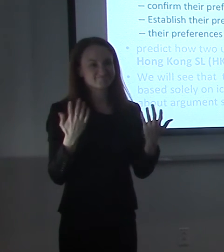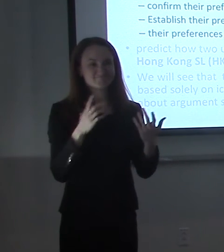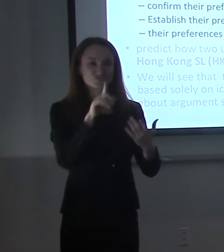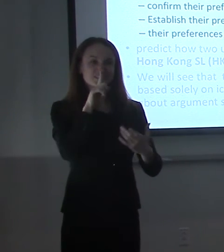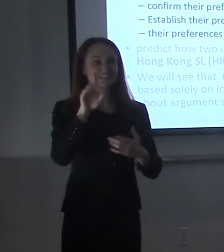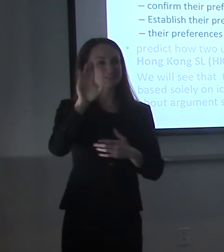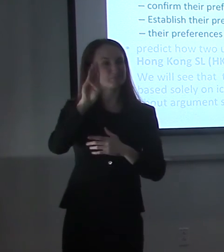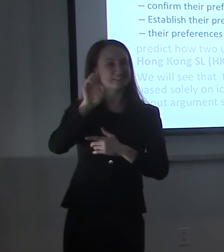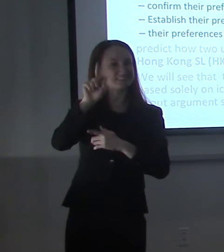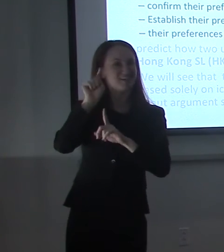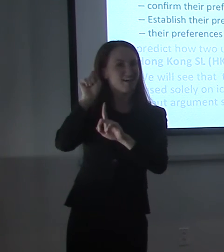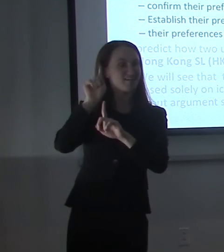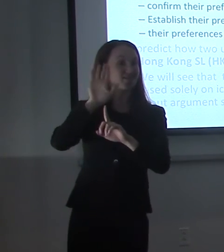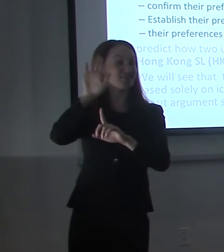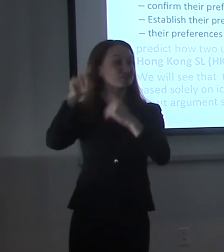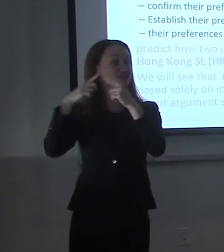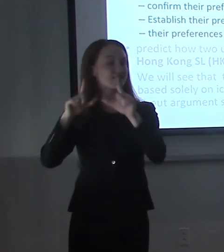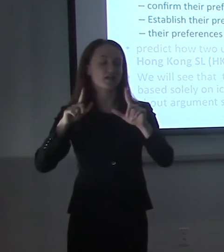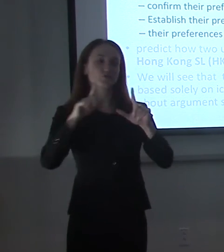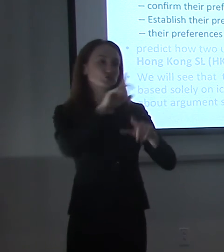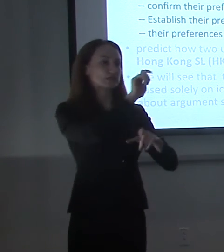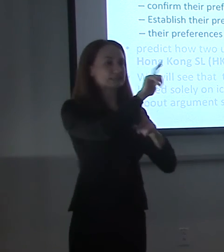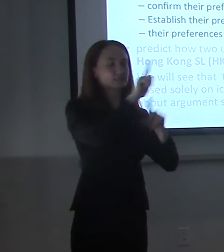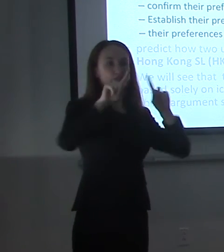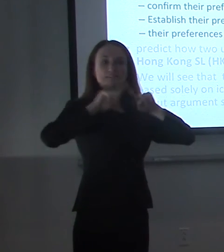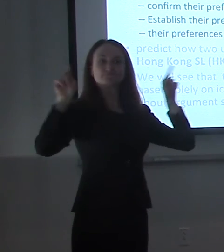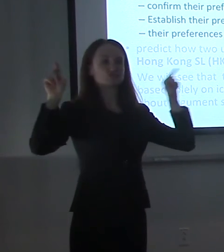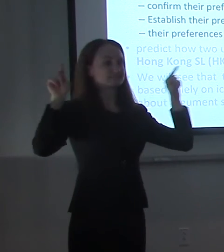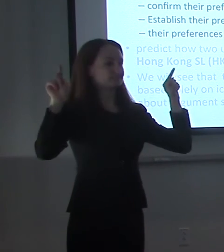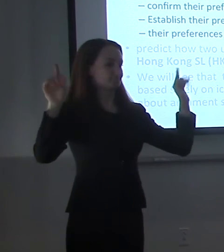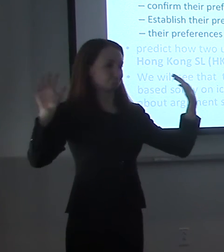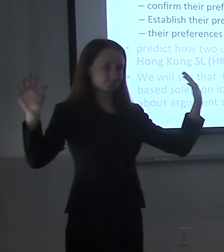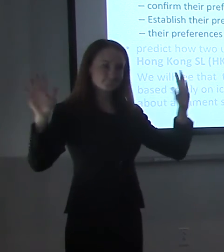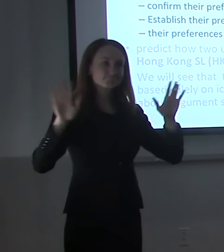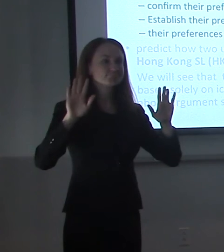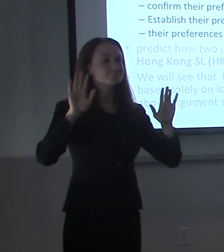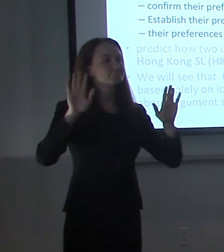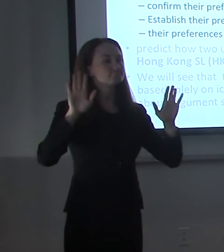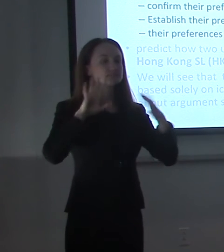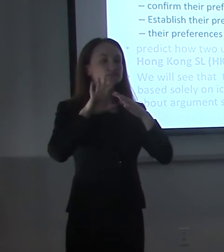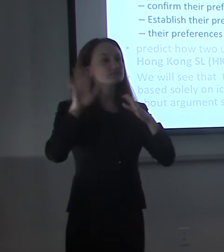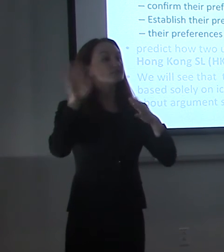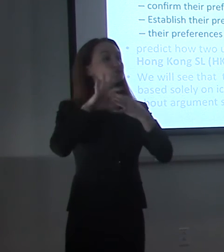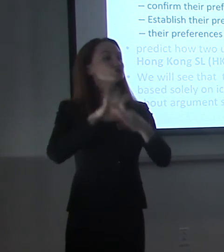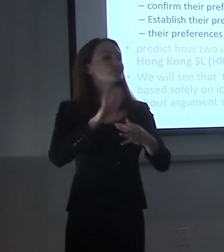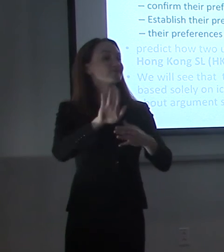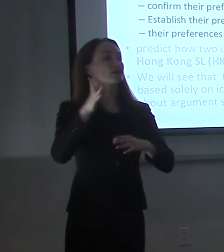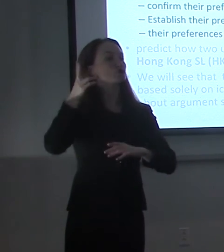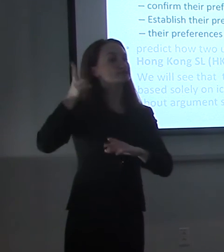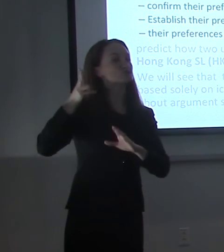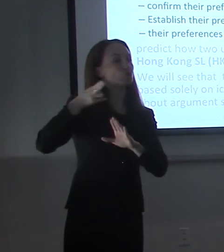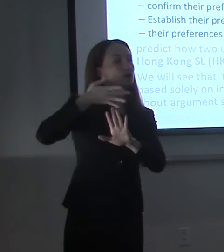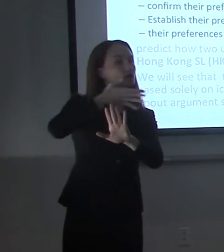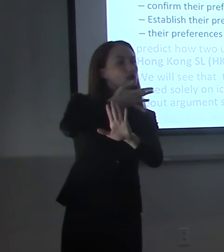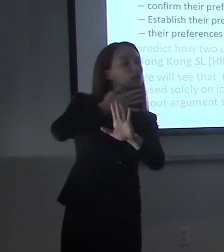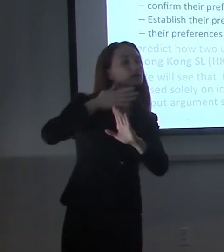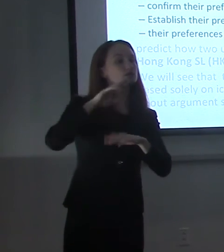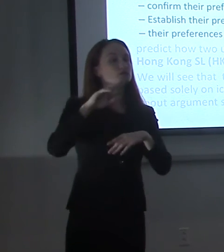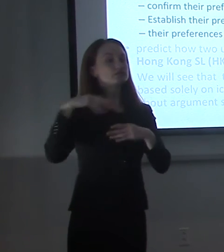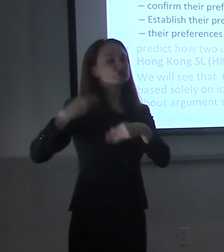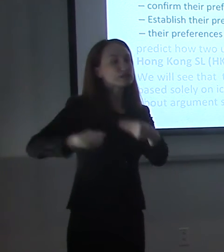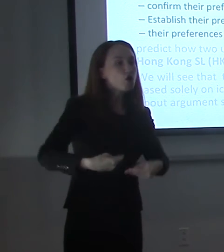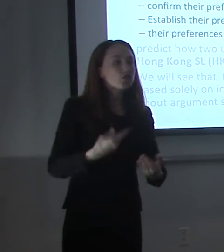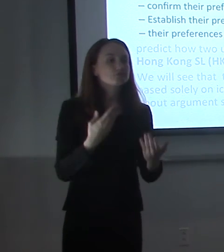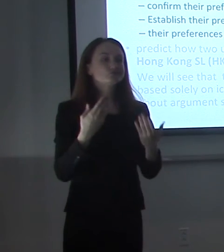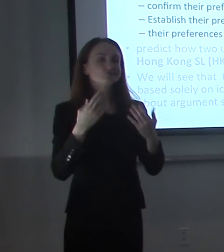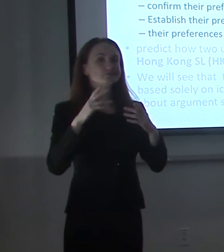the British Sign Language and American Sign Language have nothing to do with one another in terms of their historical genealogy, and